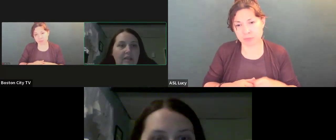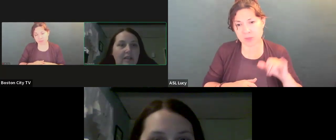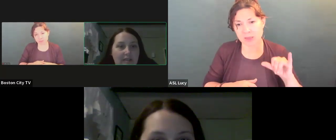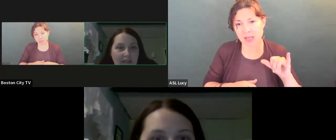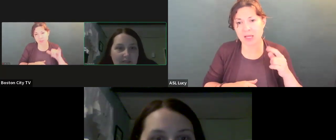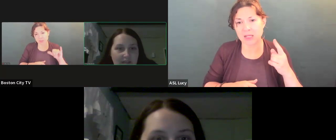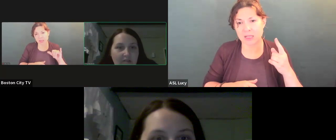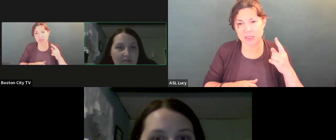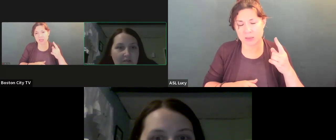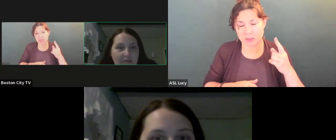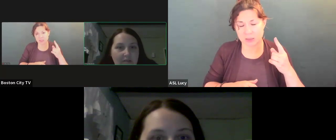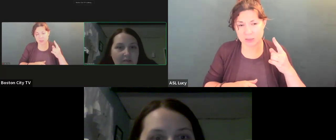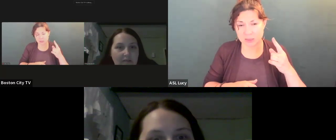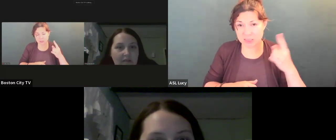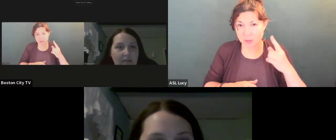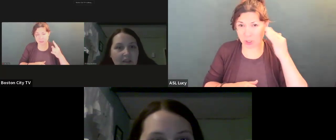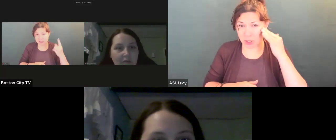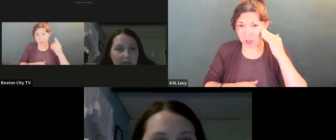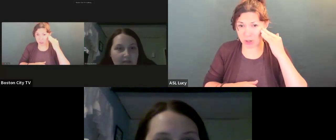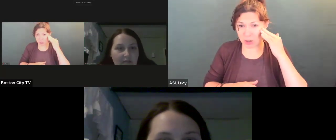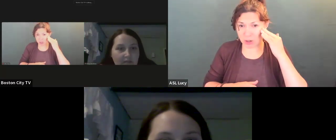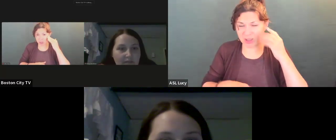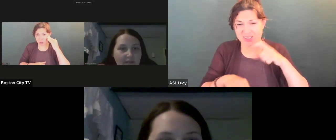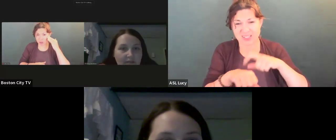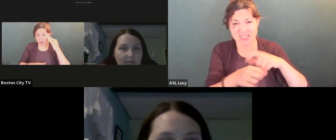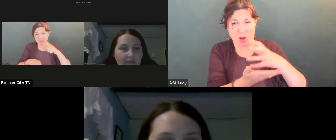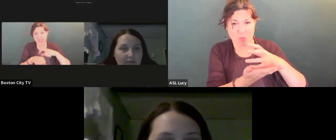it takes a single. Thank you, Ms. Buckman. Your time is up.